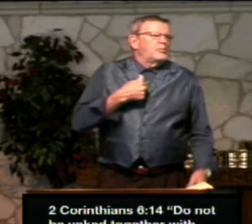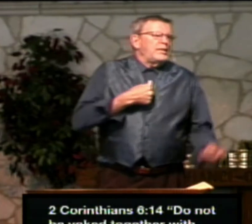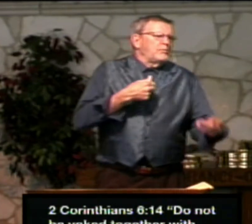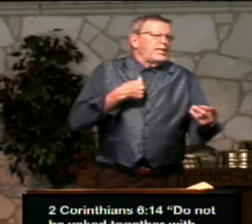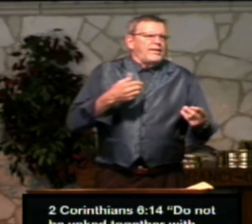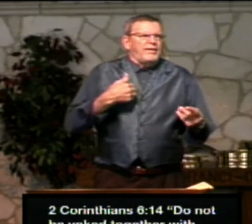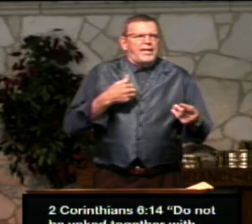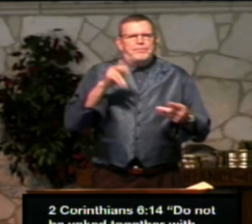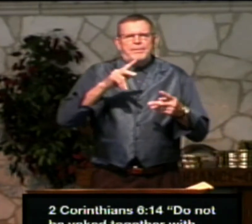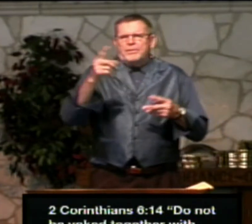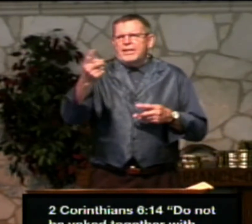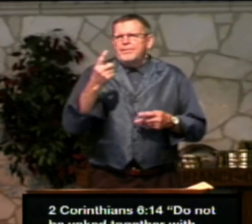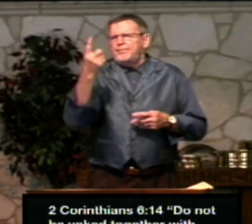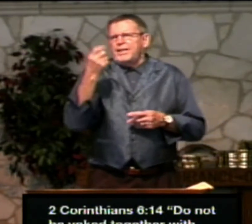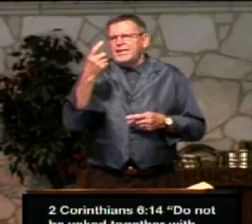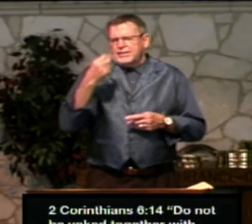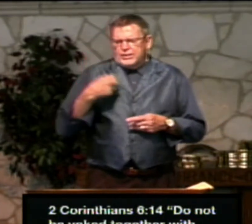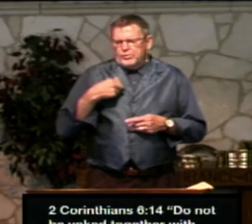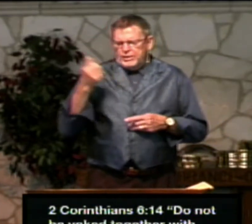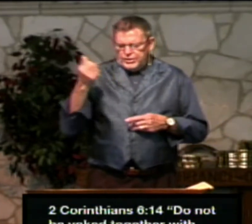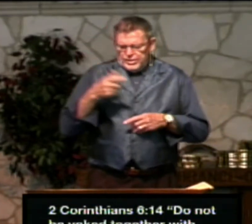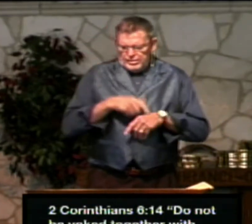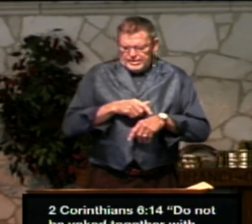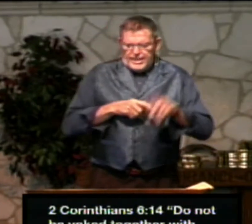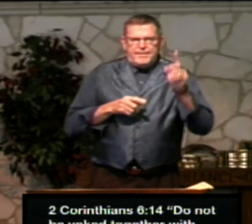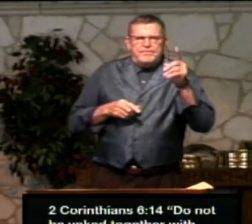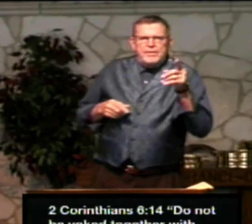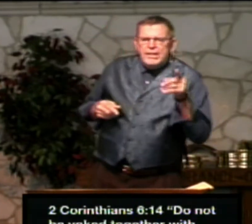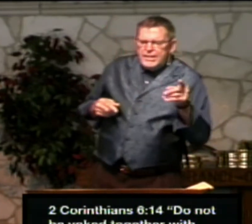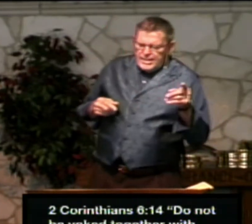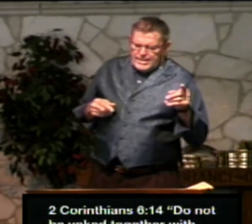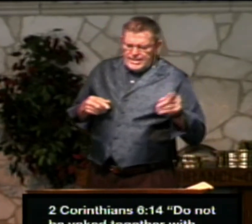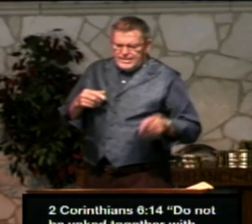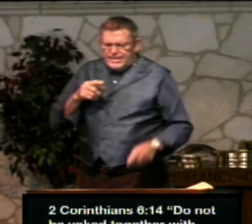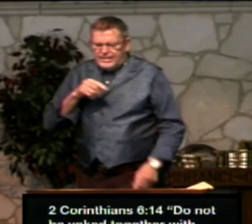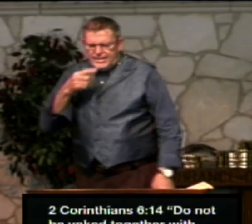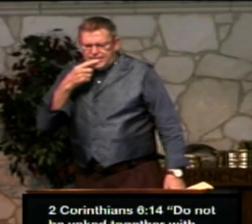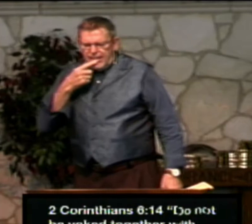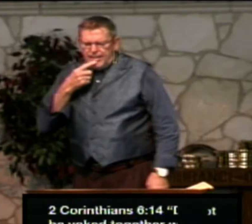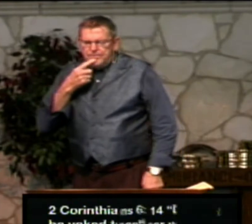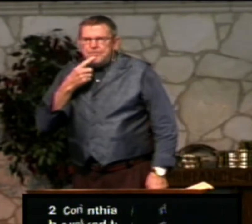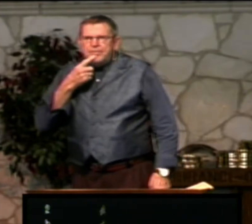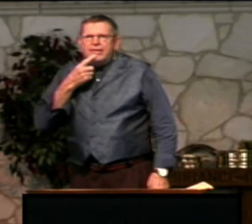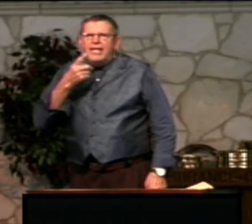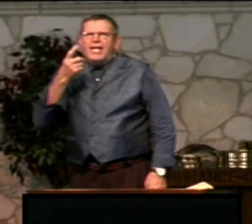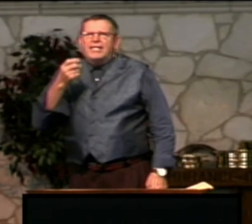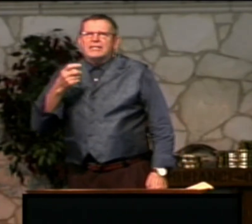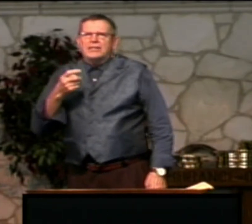And we have had people come up and ask us questions all the time.